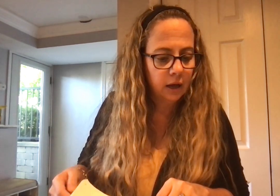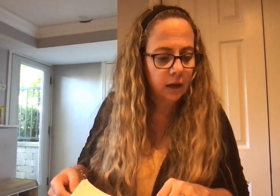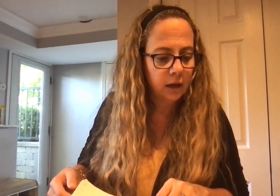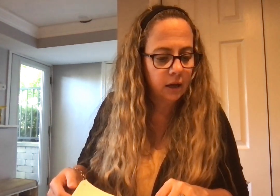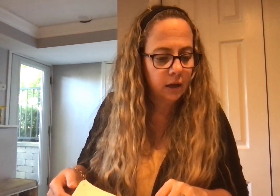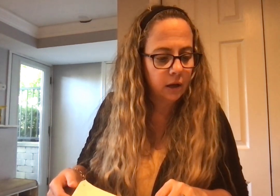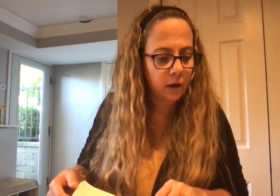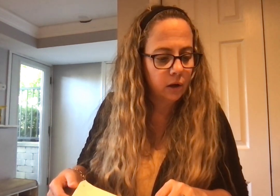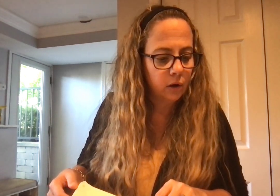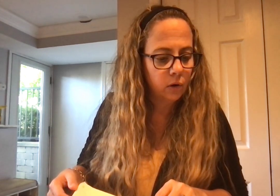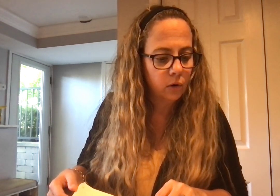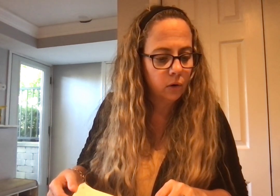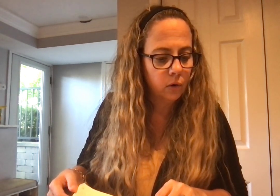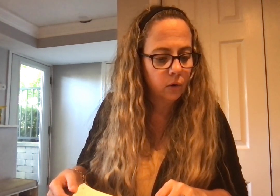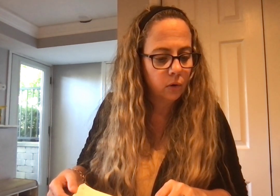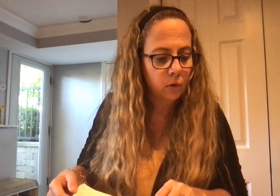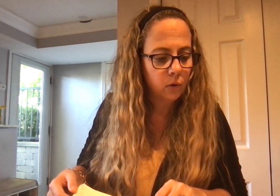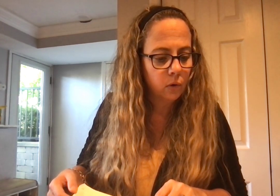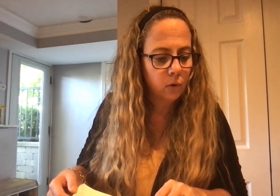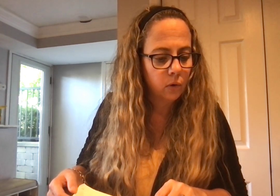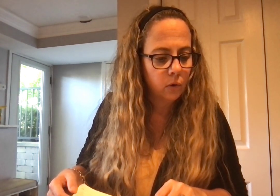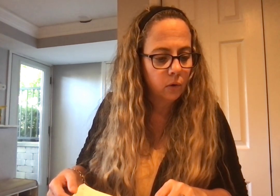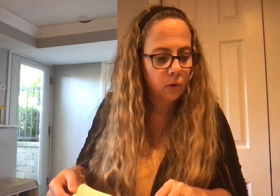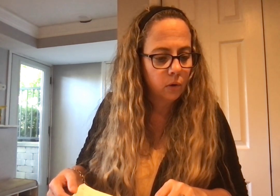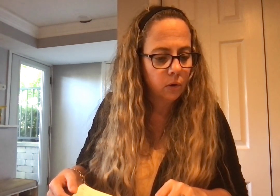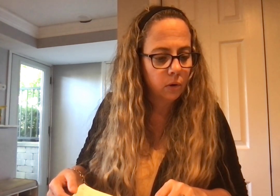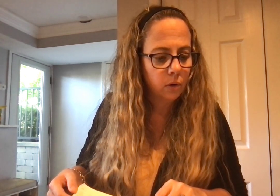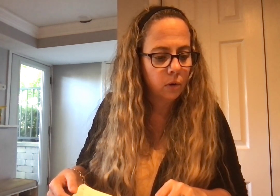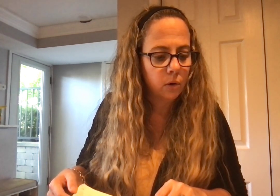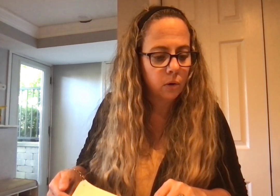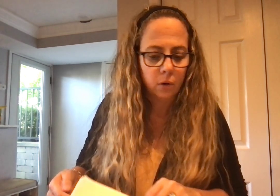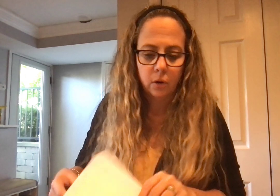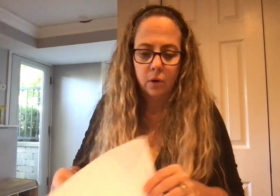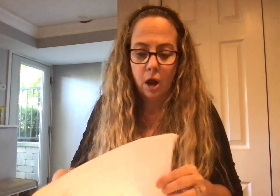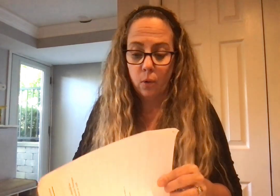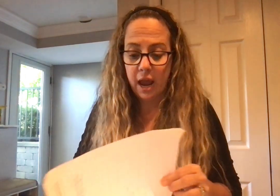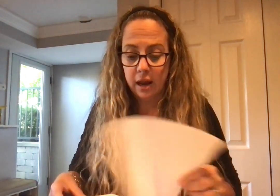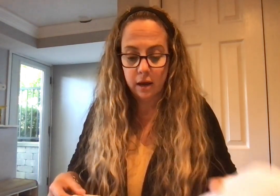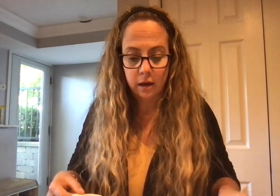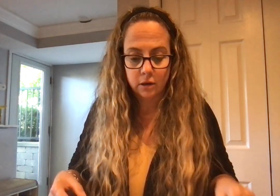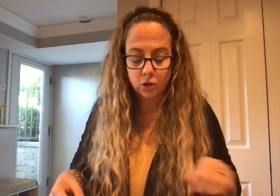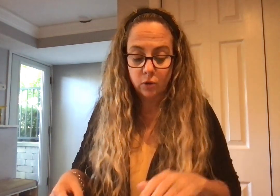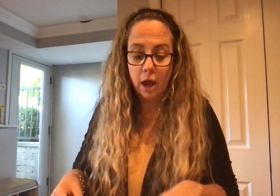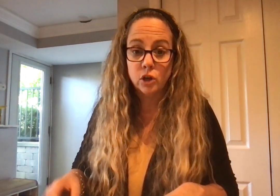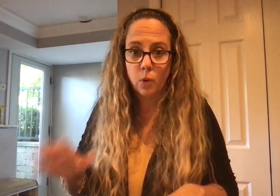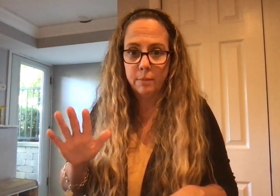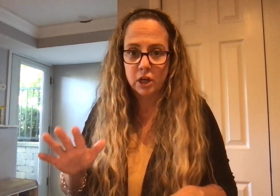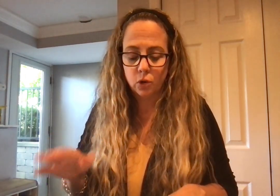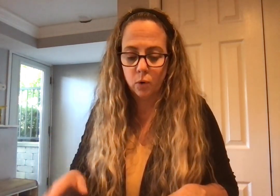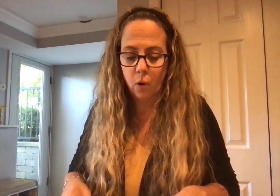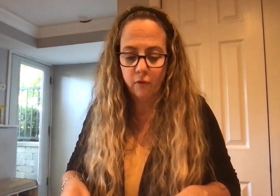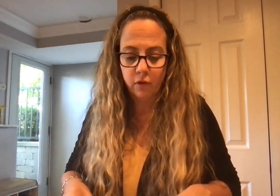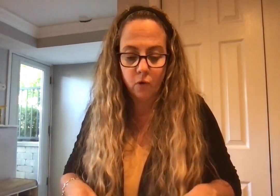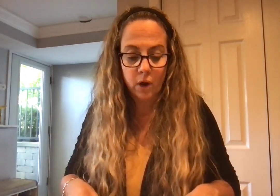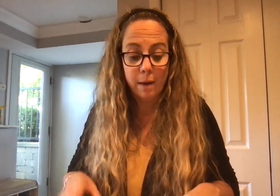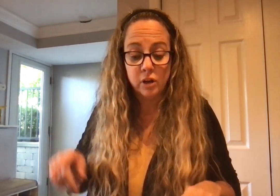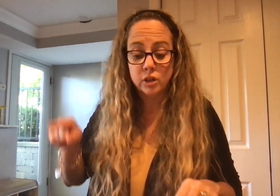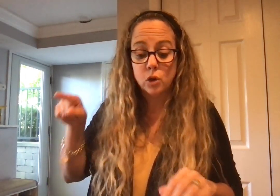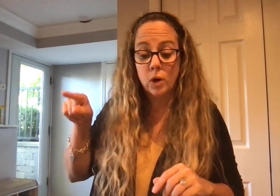Okay, So I just want to make sure we go over the vocabulary. So